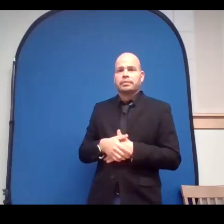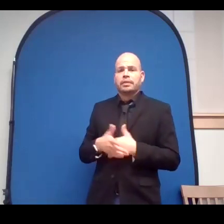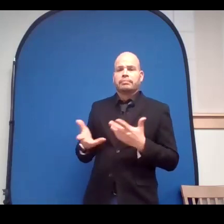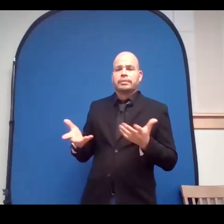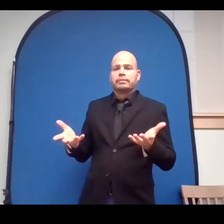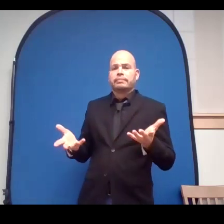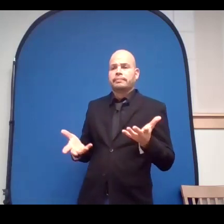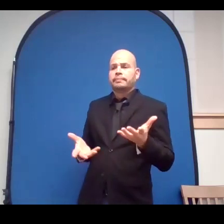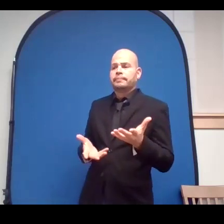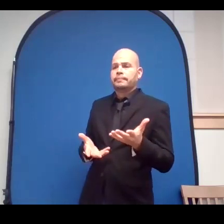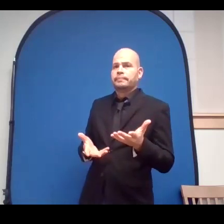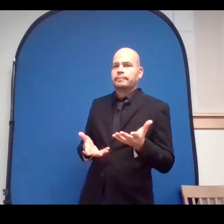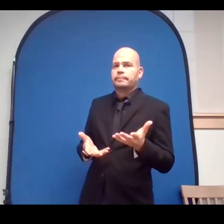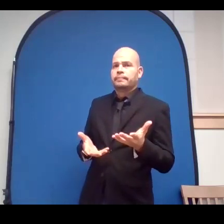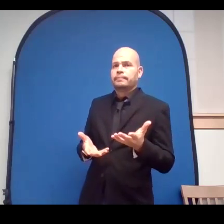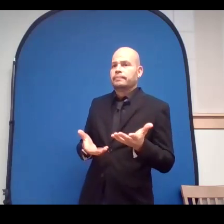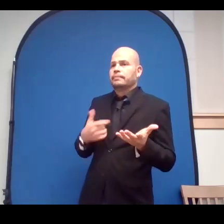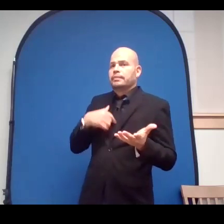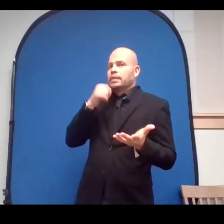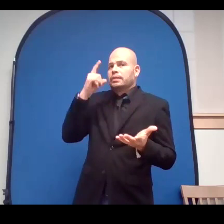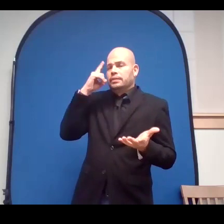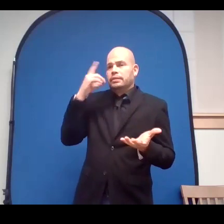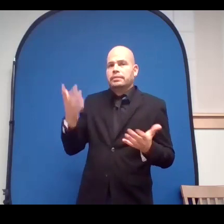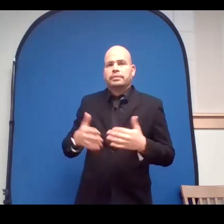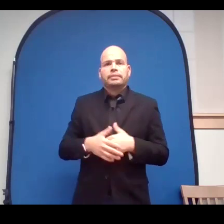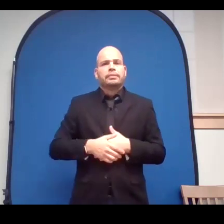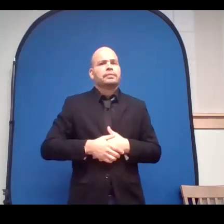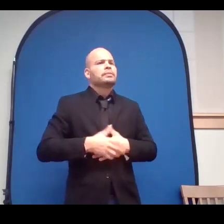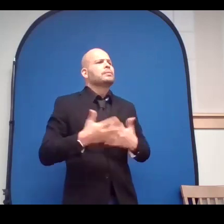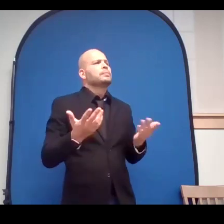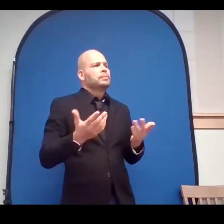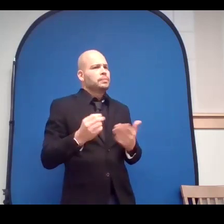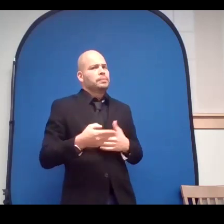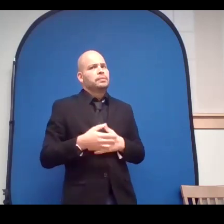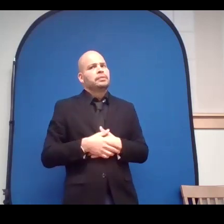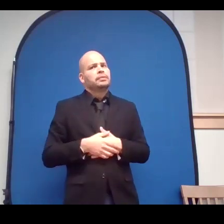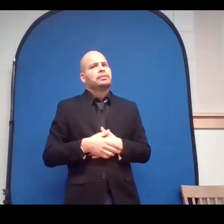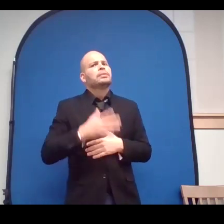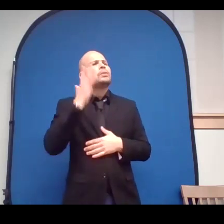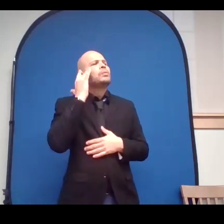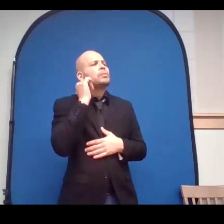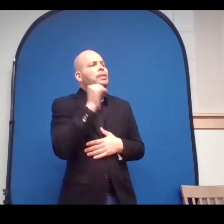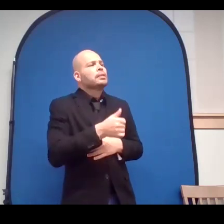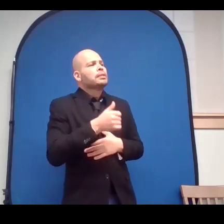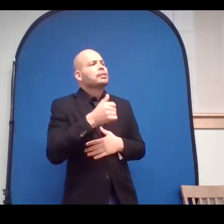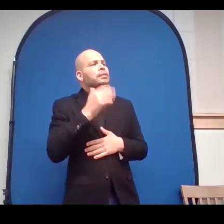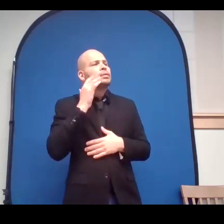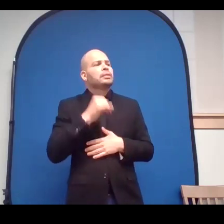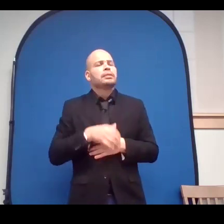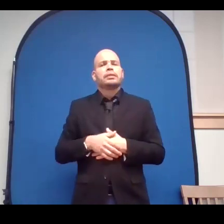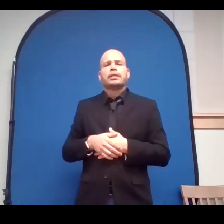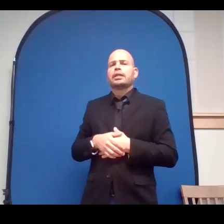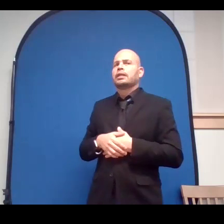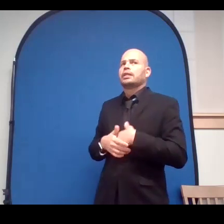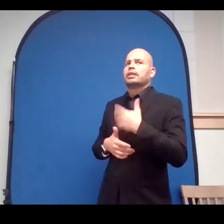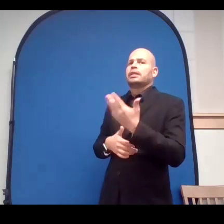I didn't do it, sir, so I don't. I know, but is there a reason, or has it just never occurred to you? It didn't